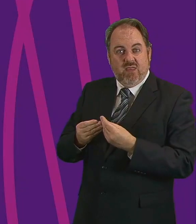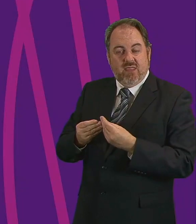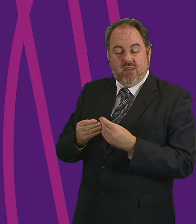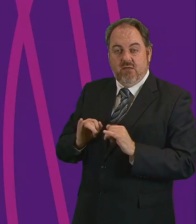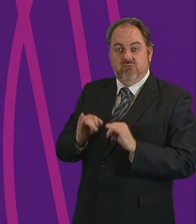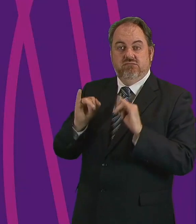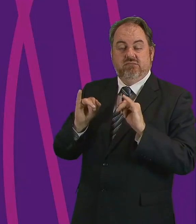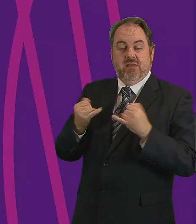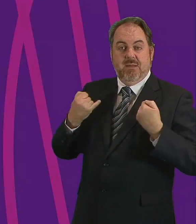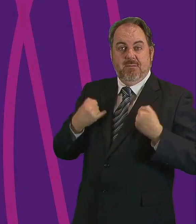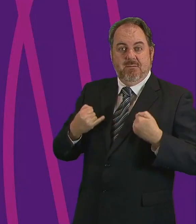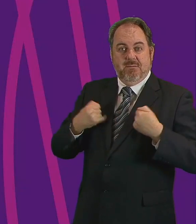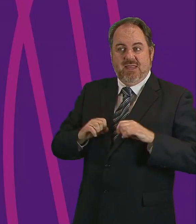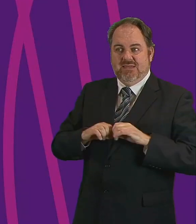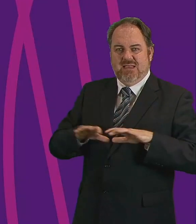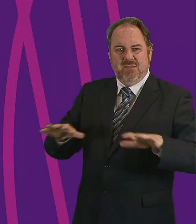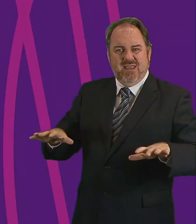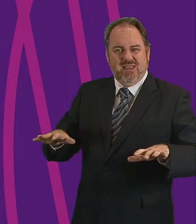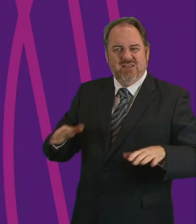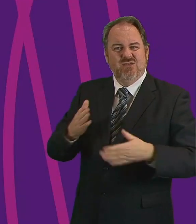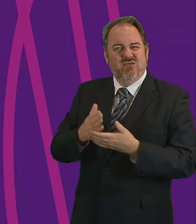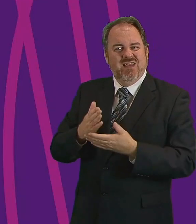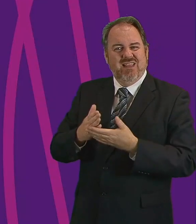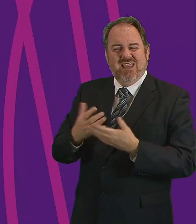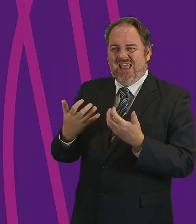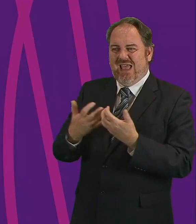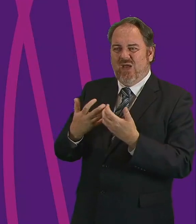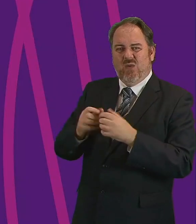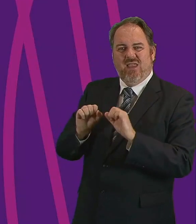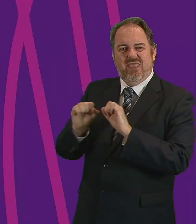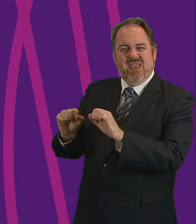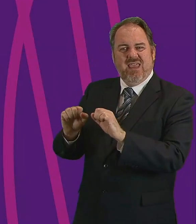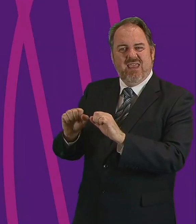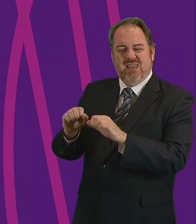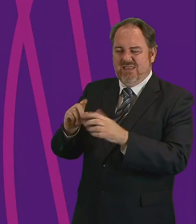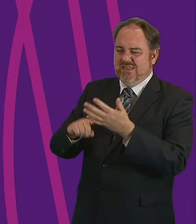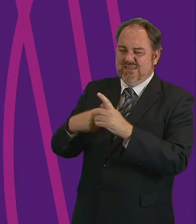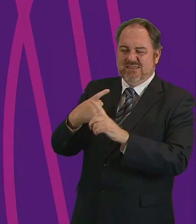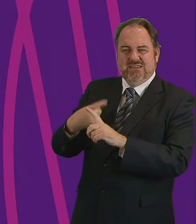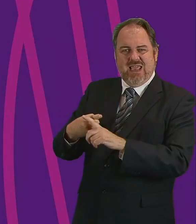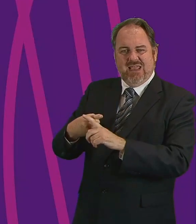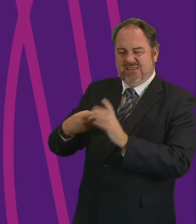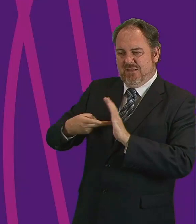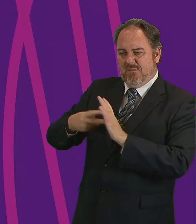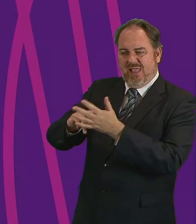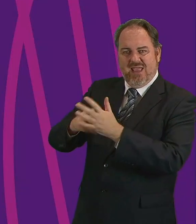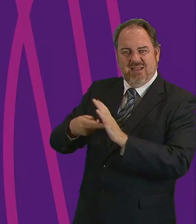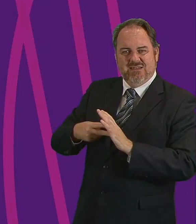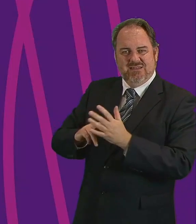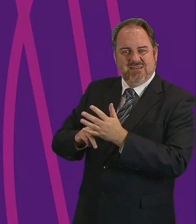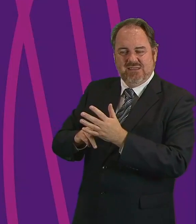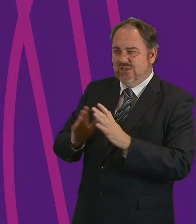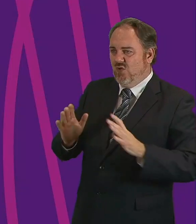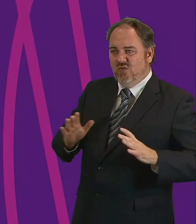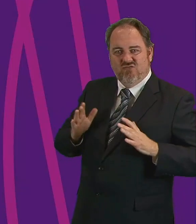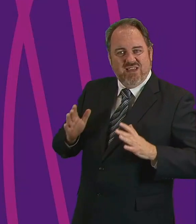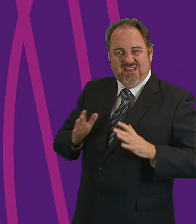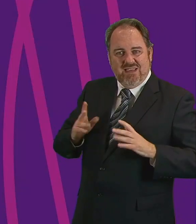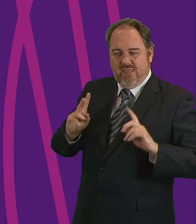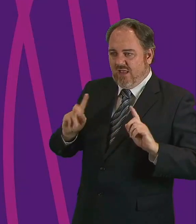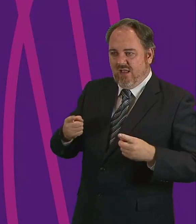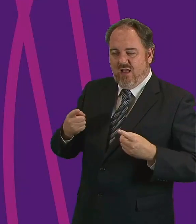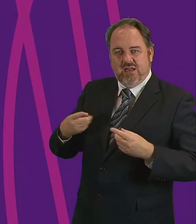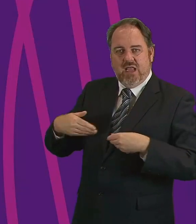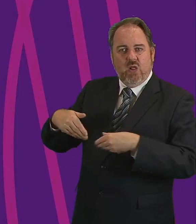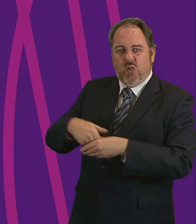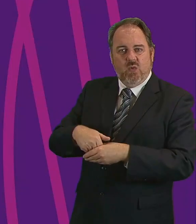former Permanent Secretary, then how can the fiscal framework be fit for purpose? It cannot. The financial purpose of